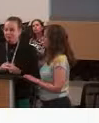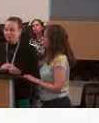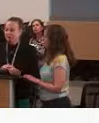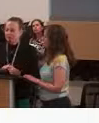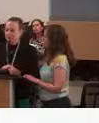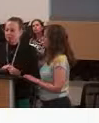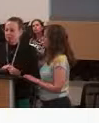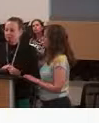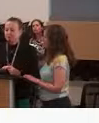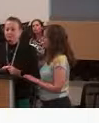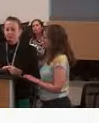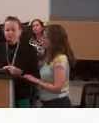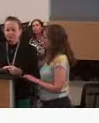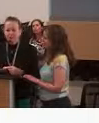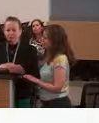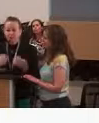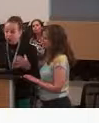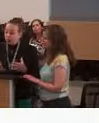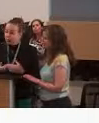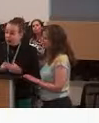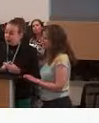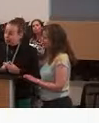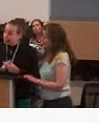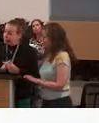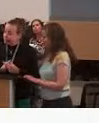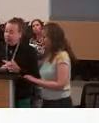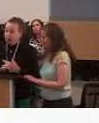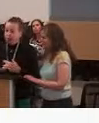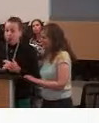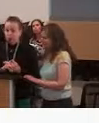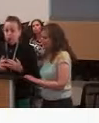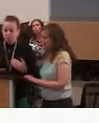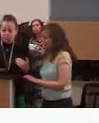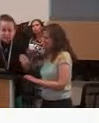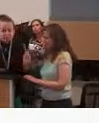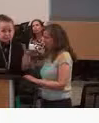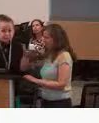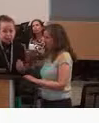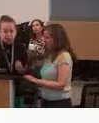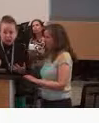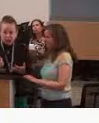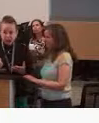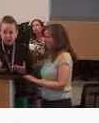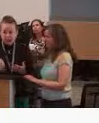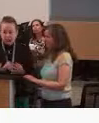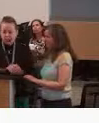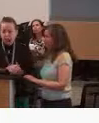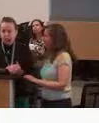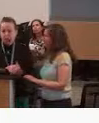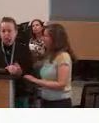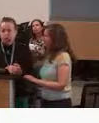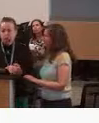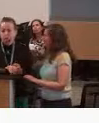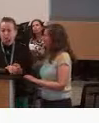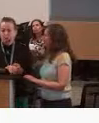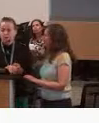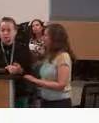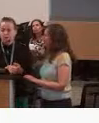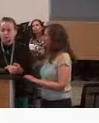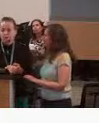that will help me feel a little bit better. So we externalize problems. We use restorative justice practice questions, and we